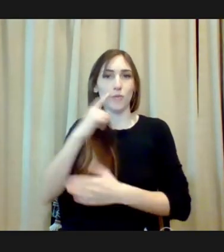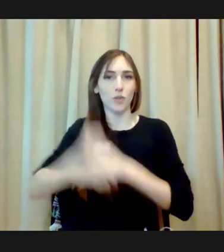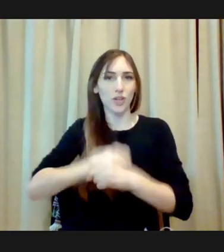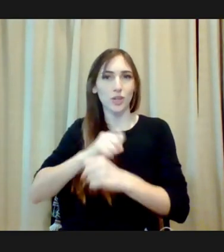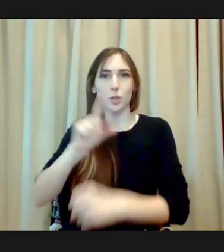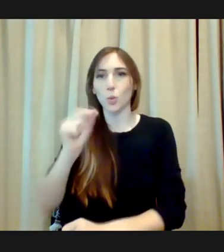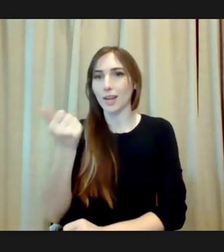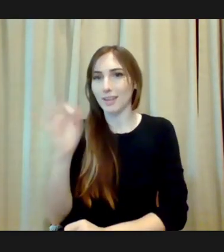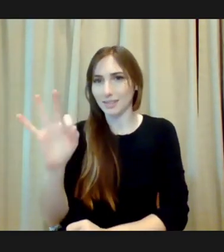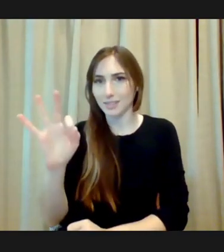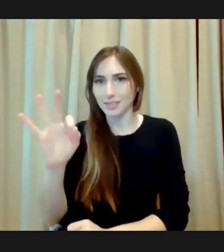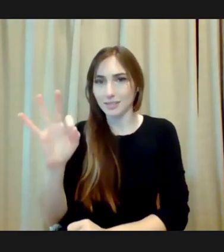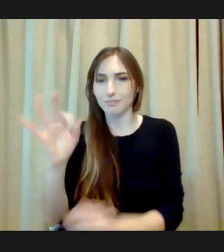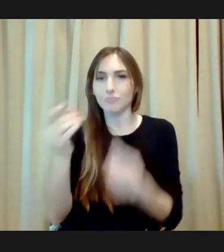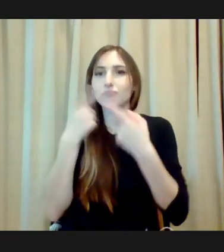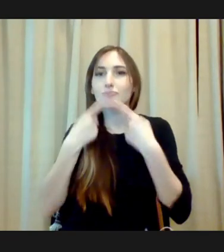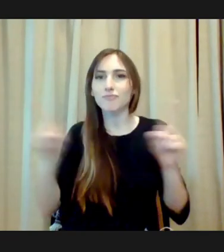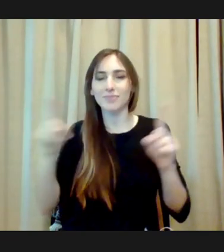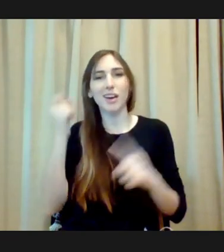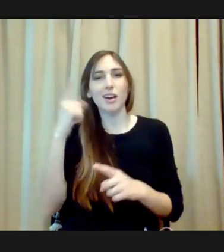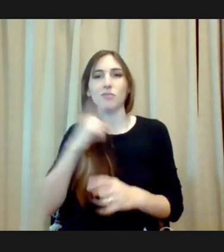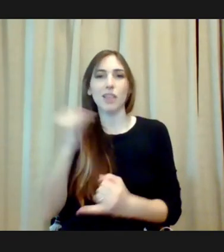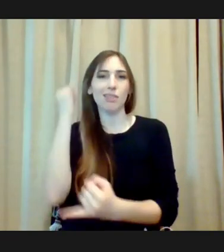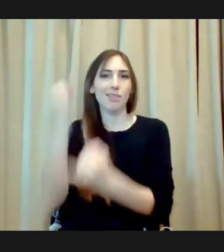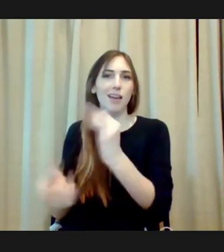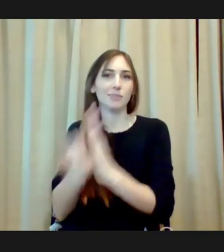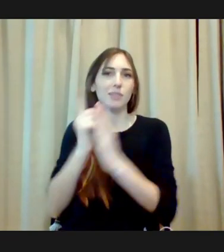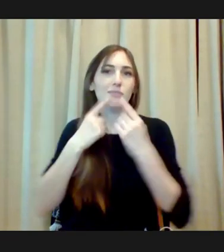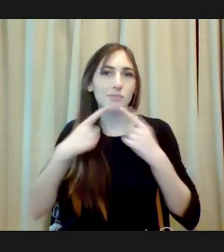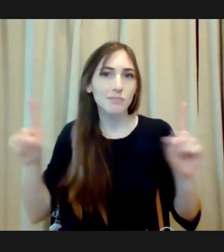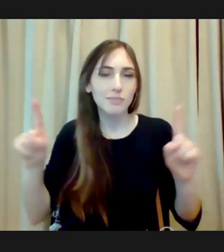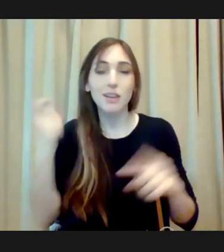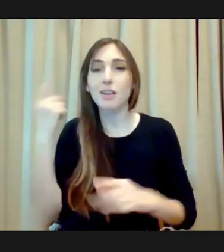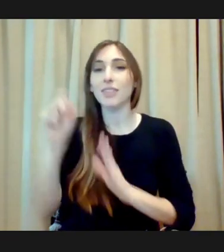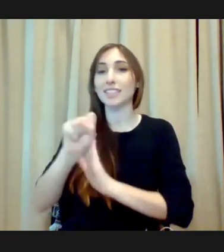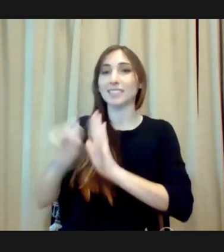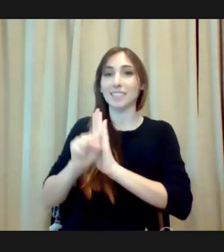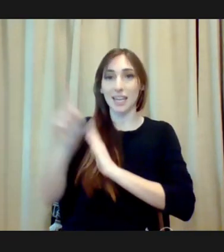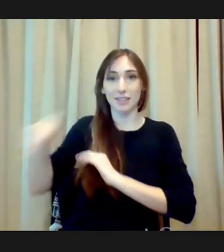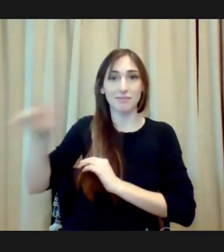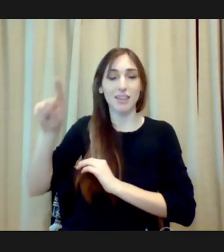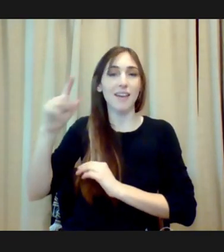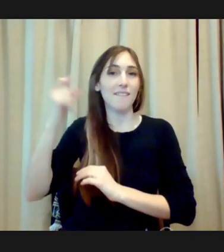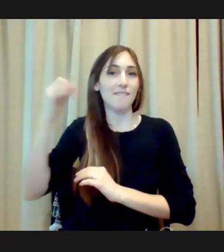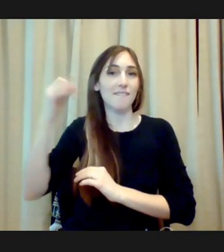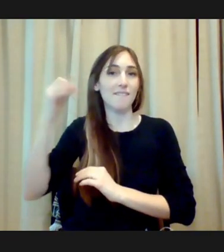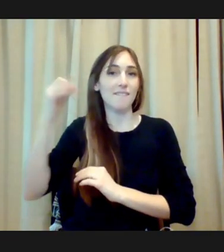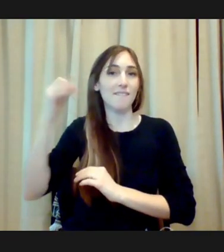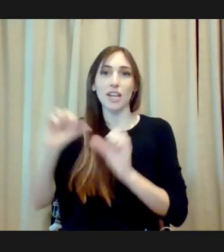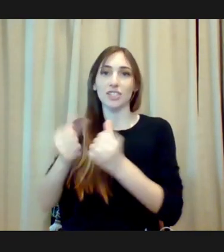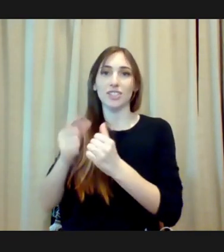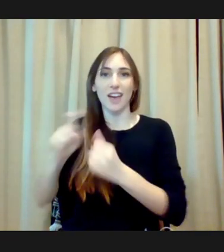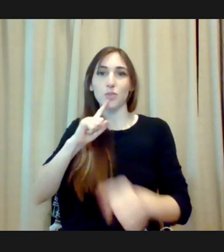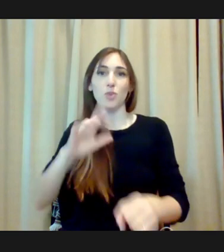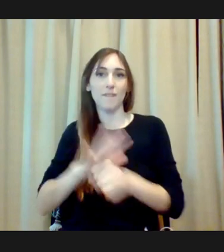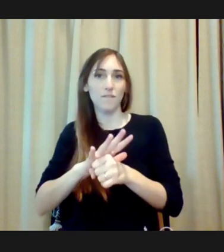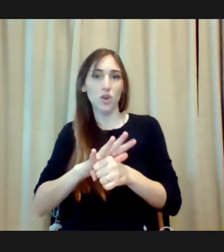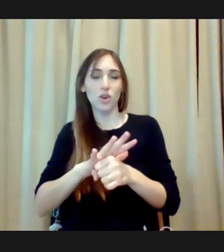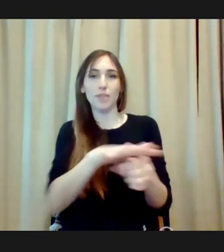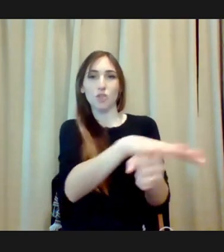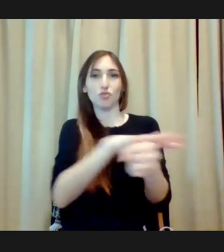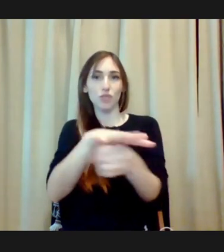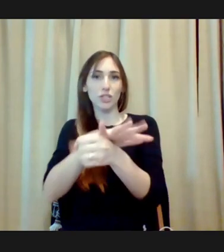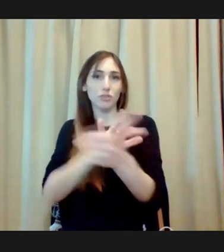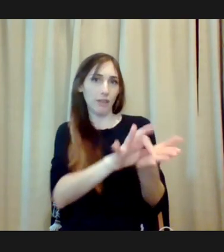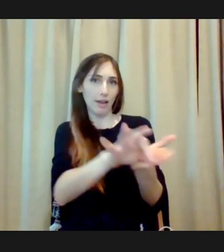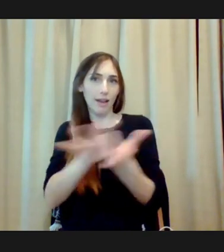last minute fashion. The state and the federal agency is actually supposed to confer with regional councils who